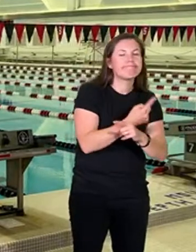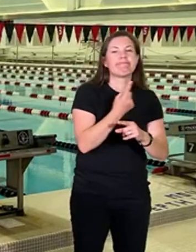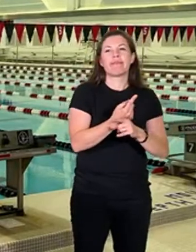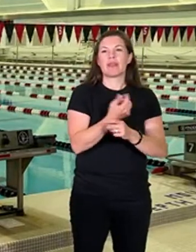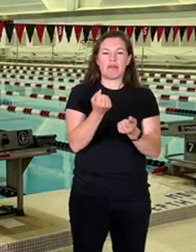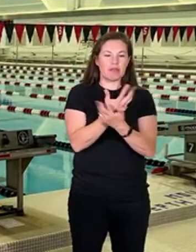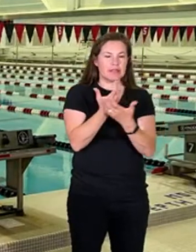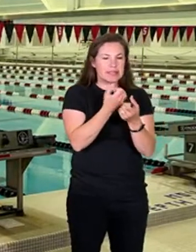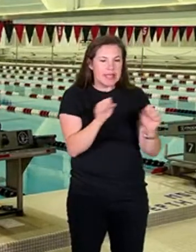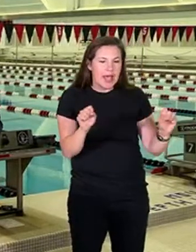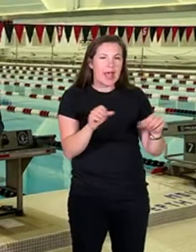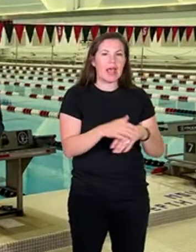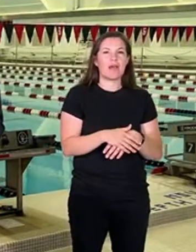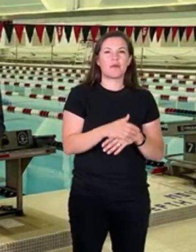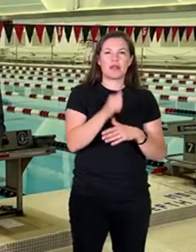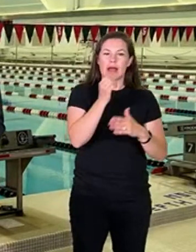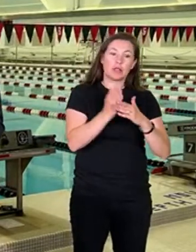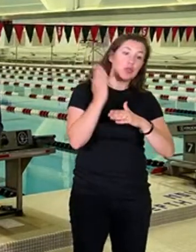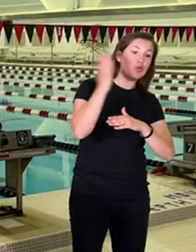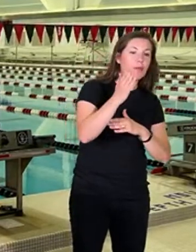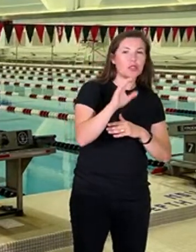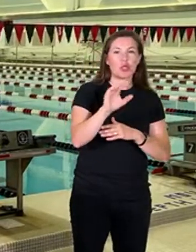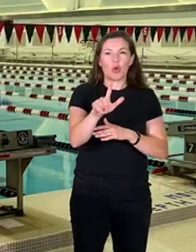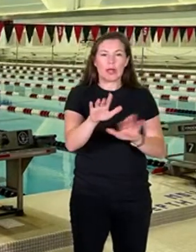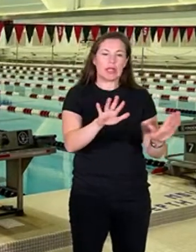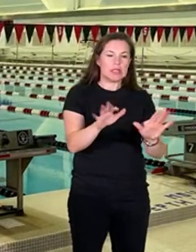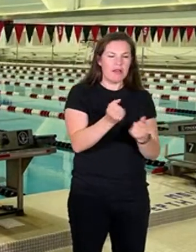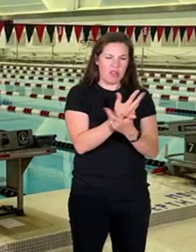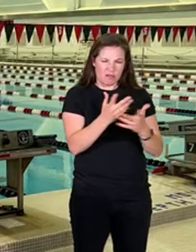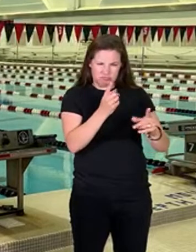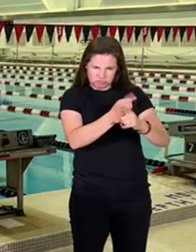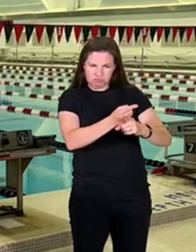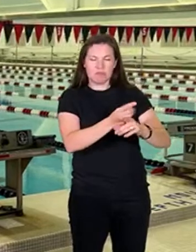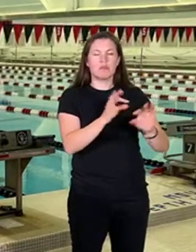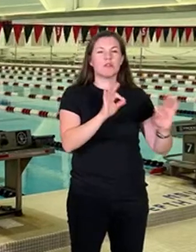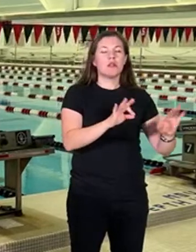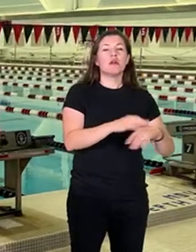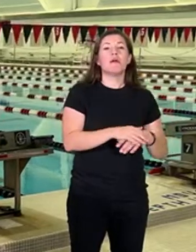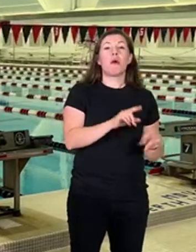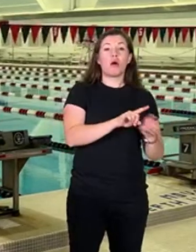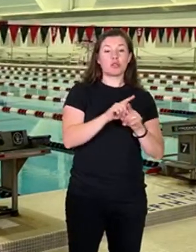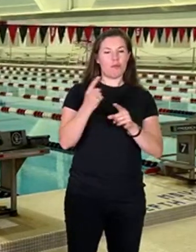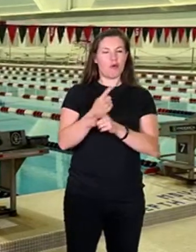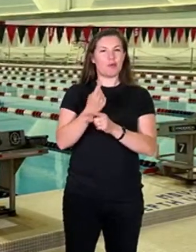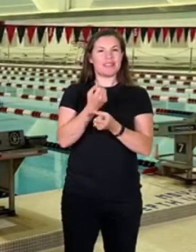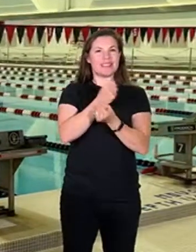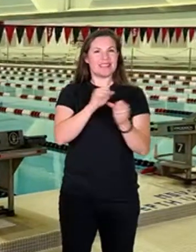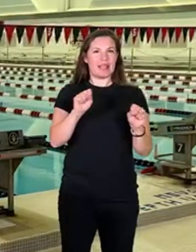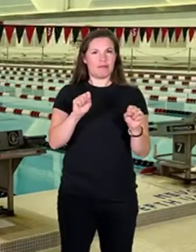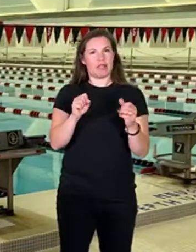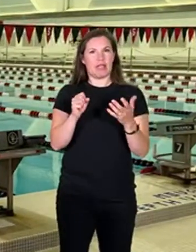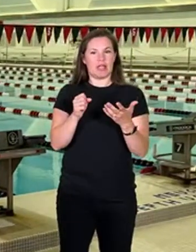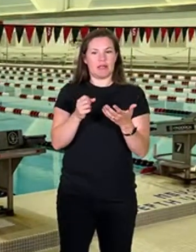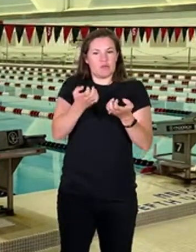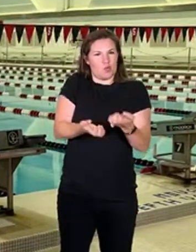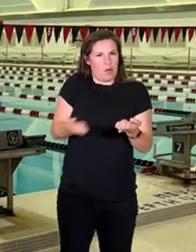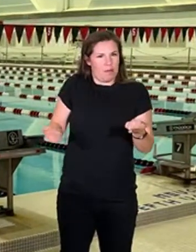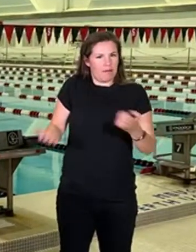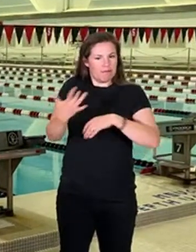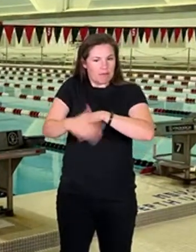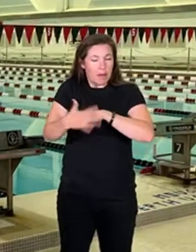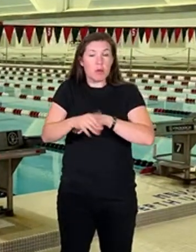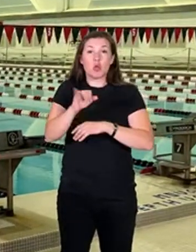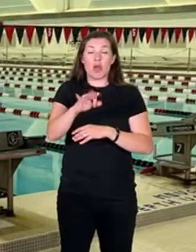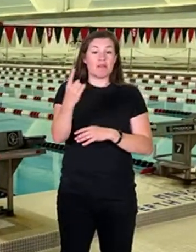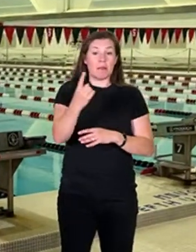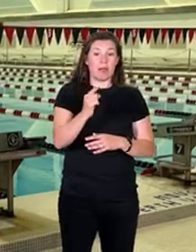are safe, including not having too much chlorine, but also ensuring that there's the appropriate safety mechanisms in place to ensure if